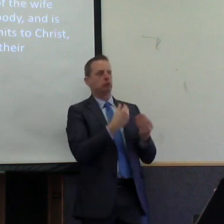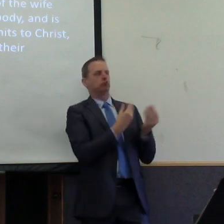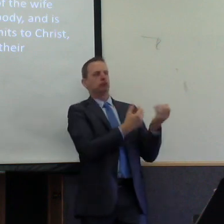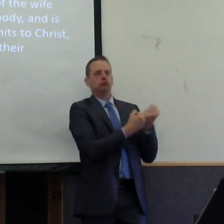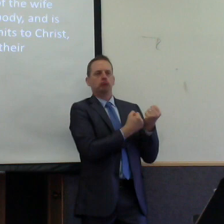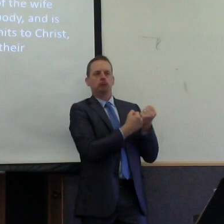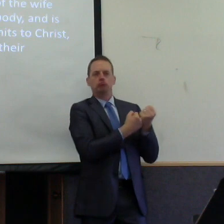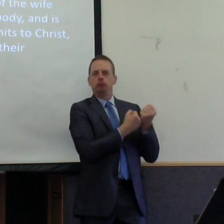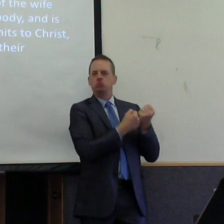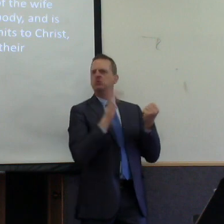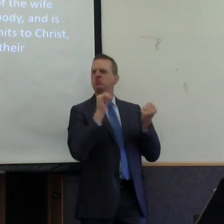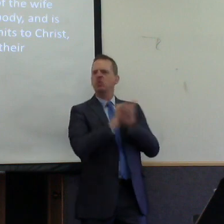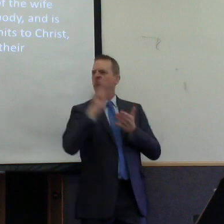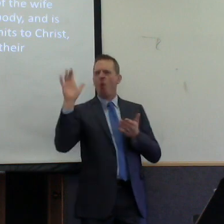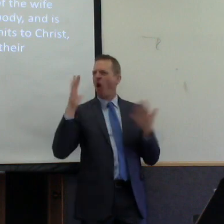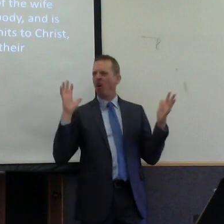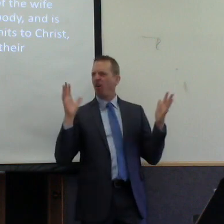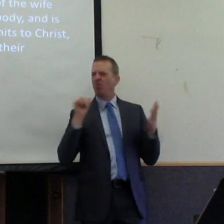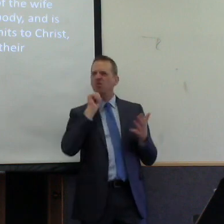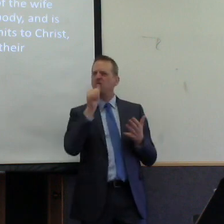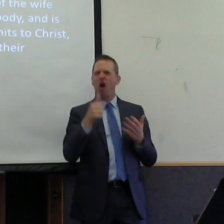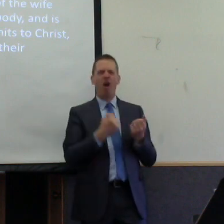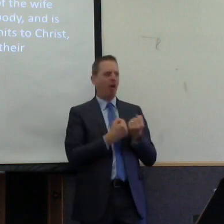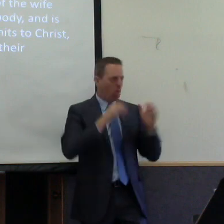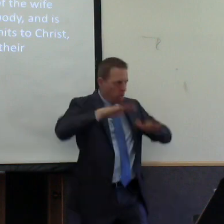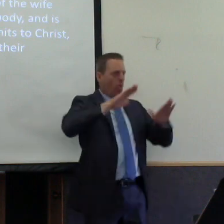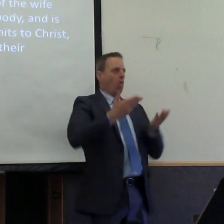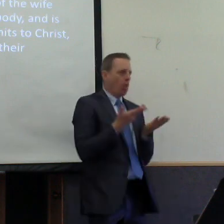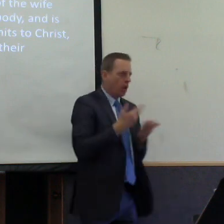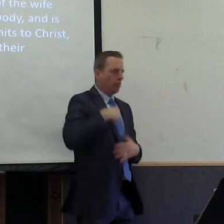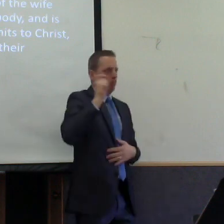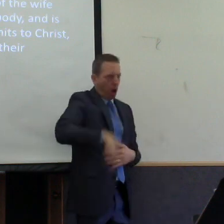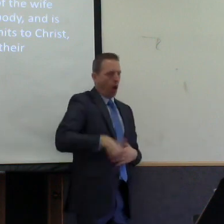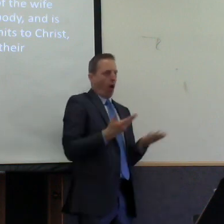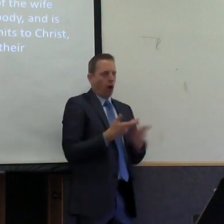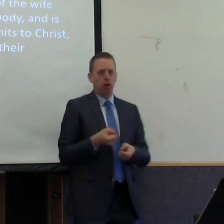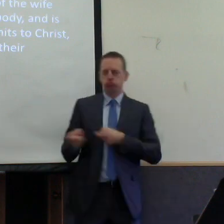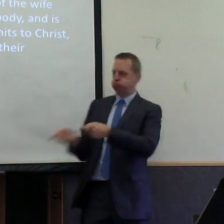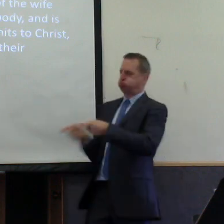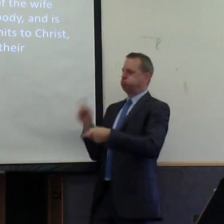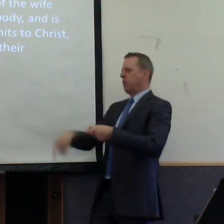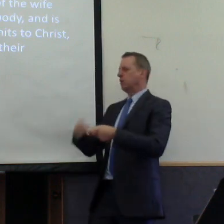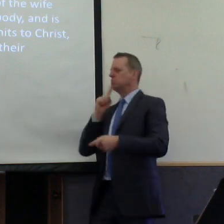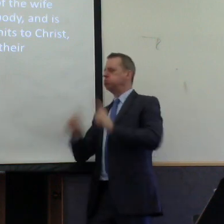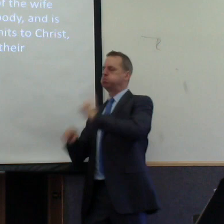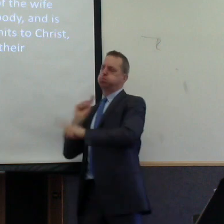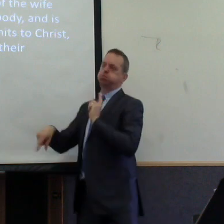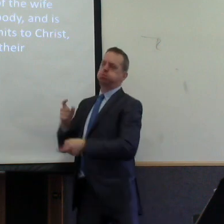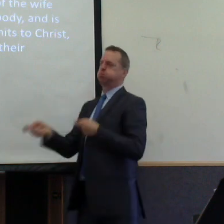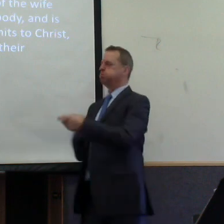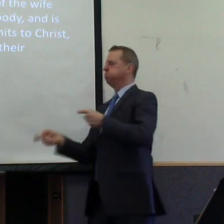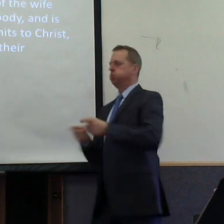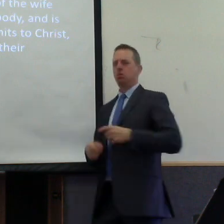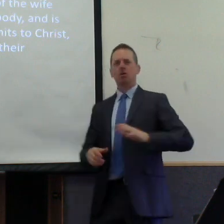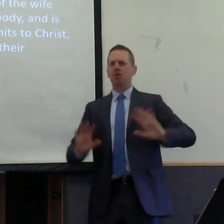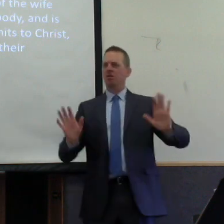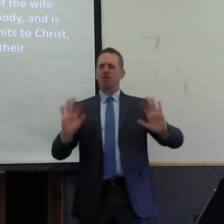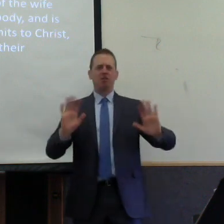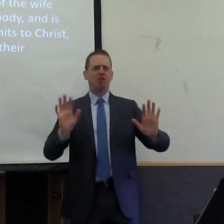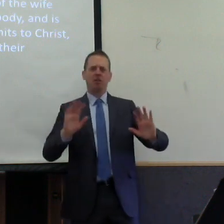has given support at all times. Not cow-town, not intermixed, and has been